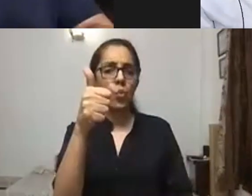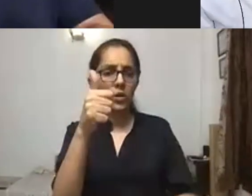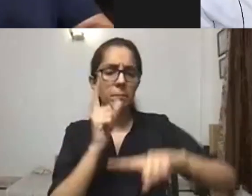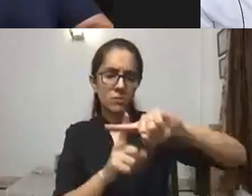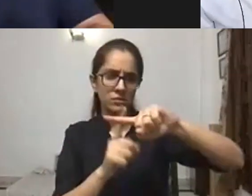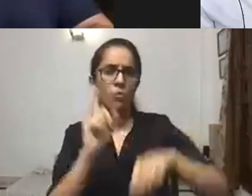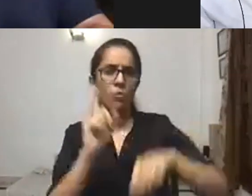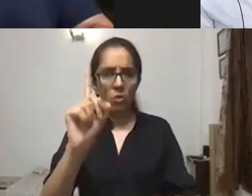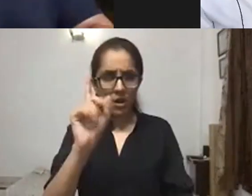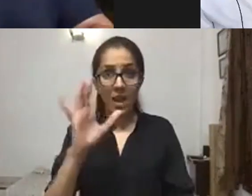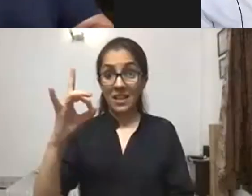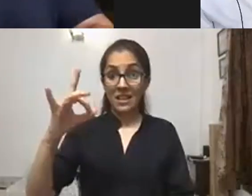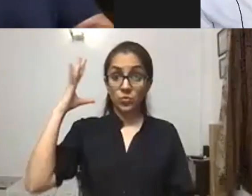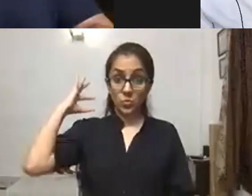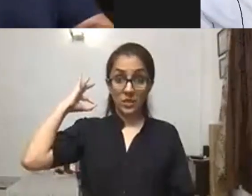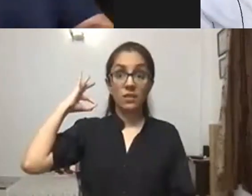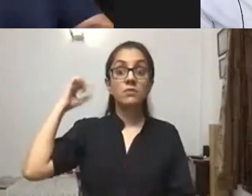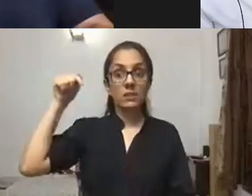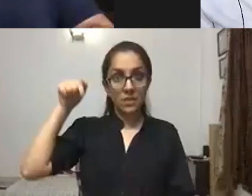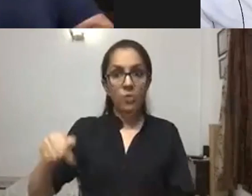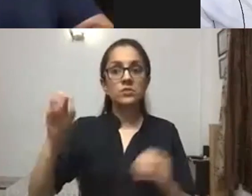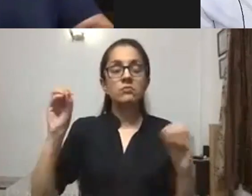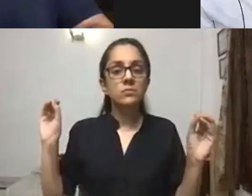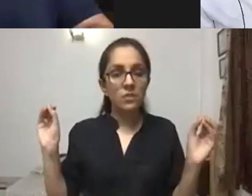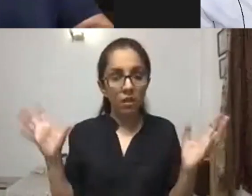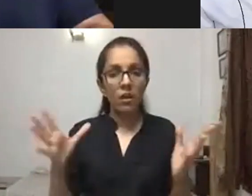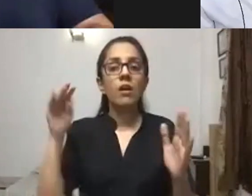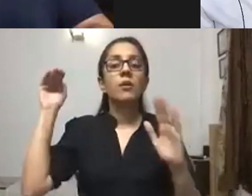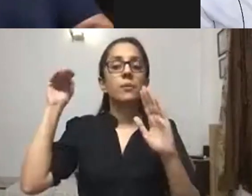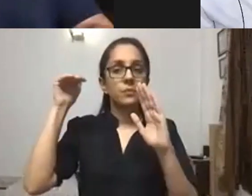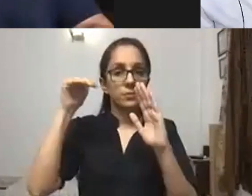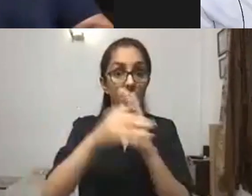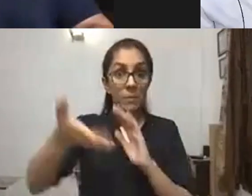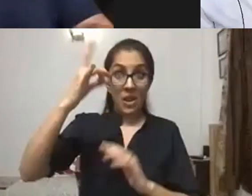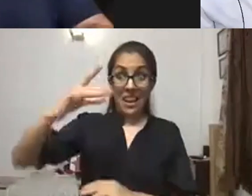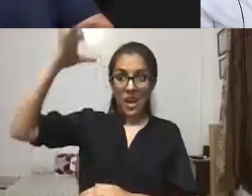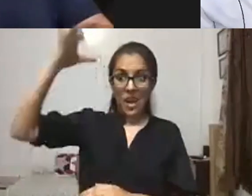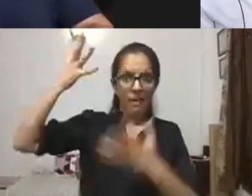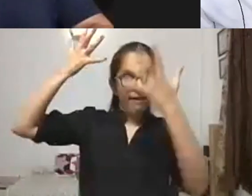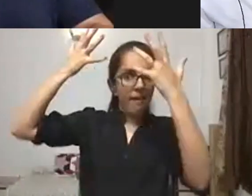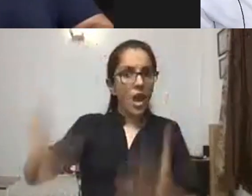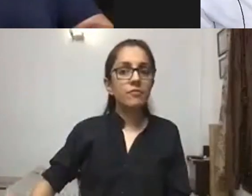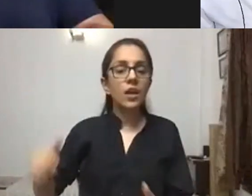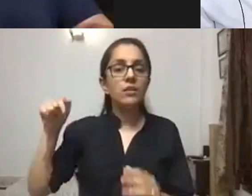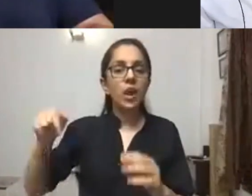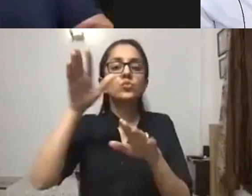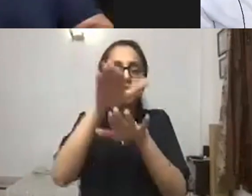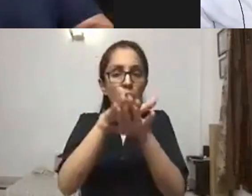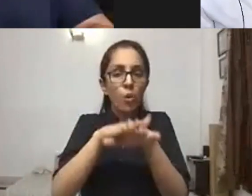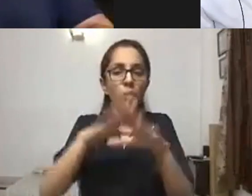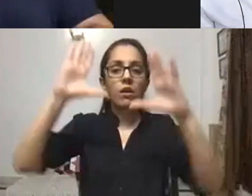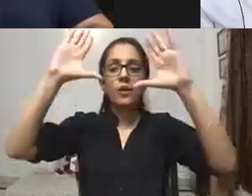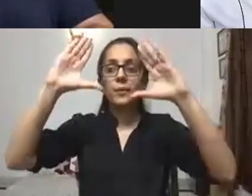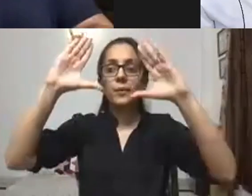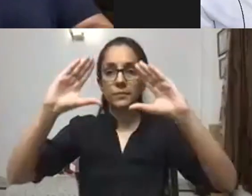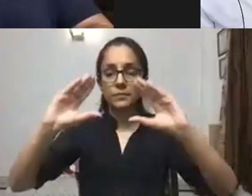in the last week, we have already started seeing that the cases have been very, very slowly decreasing. When I